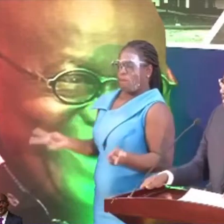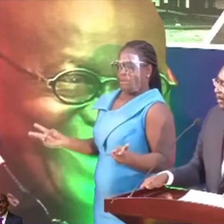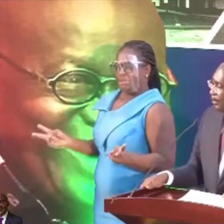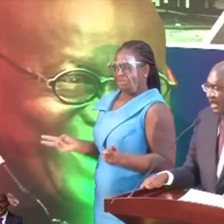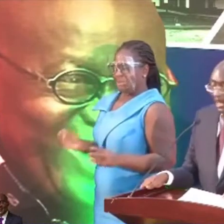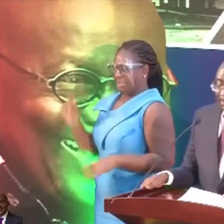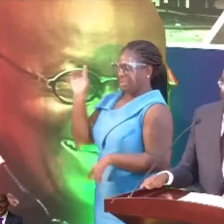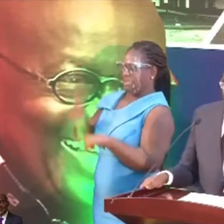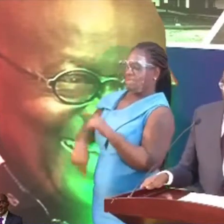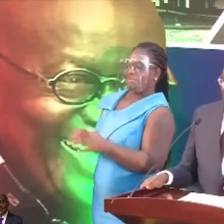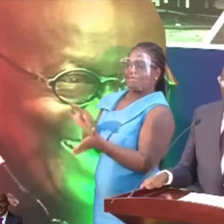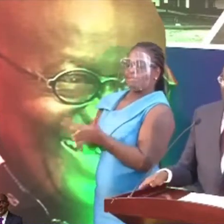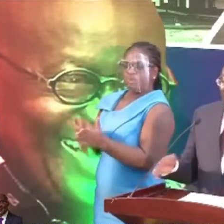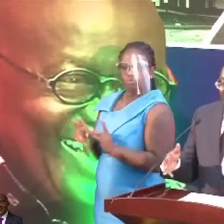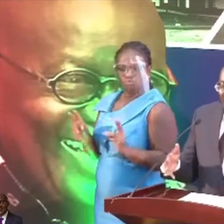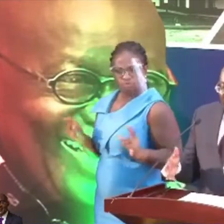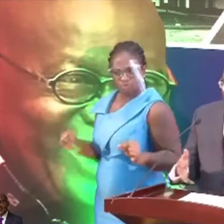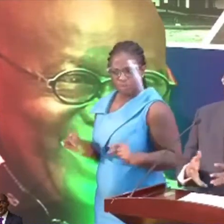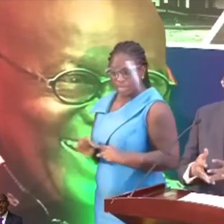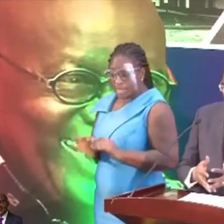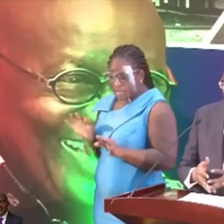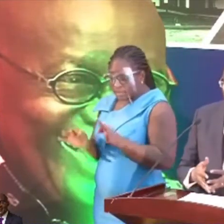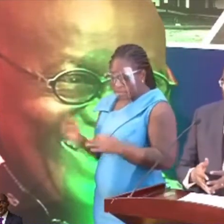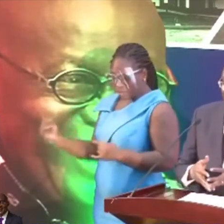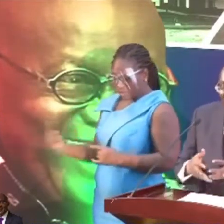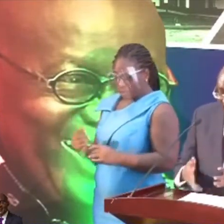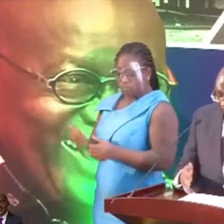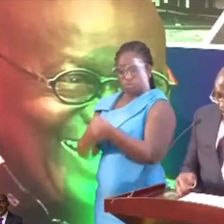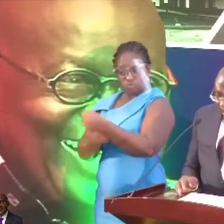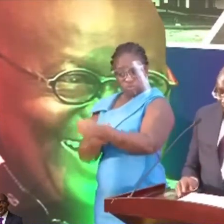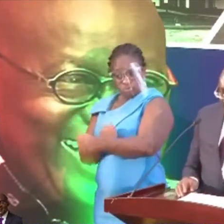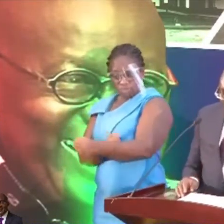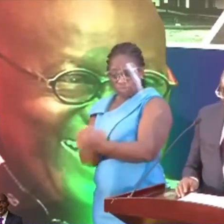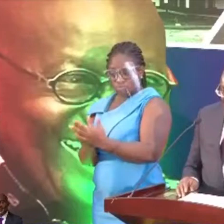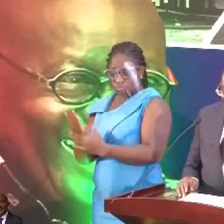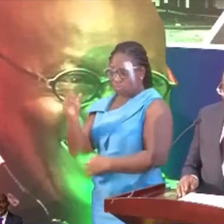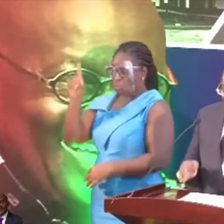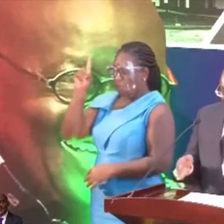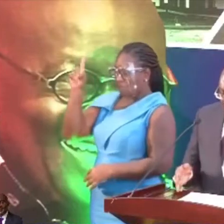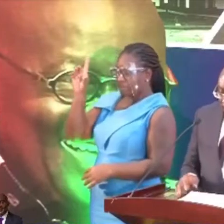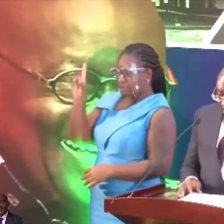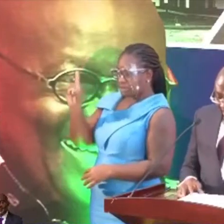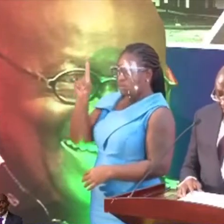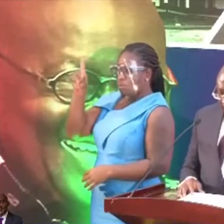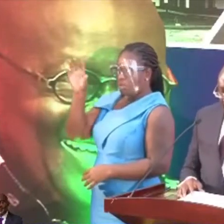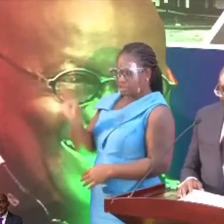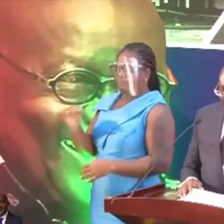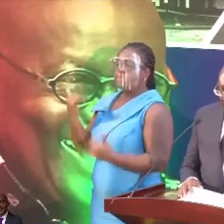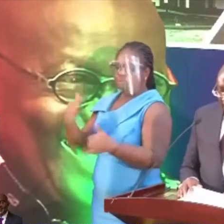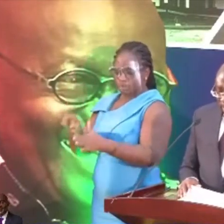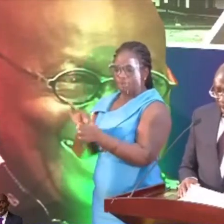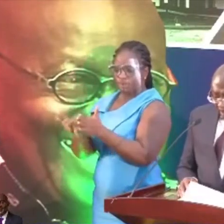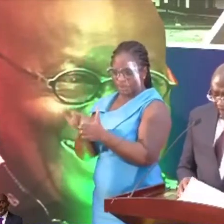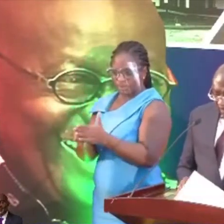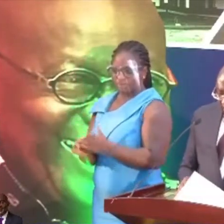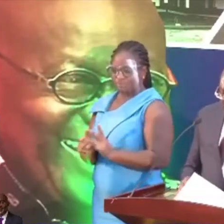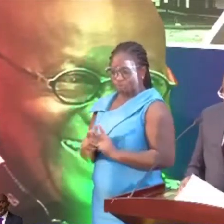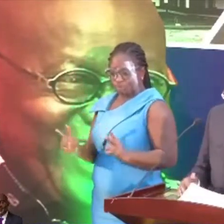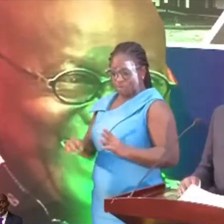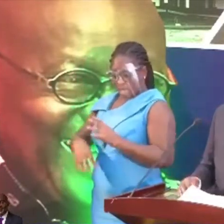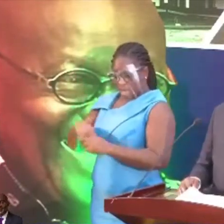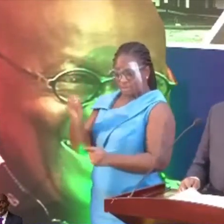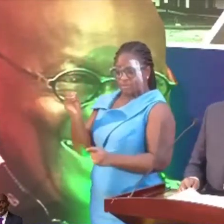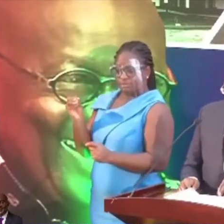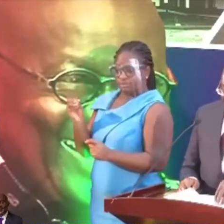it cannot count. No, if it has come for support through the 1D1F, it will be counted. So out of